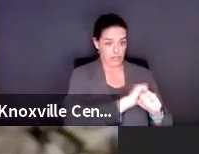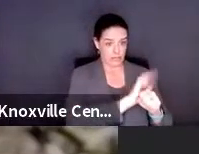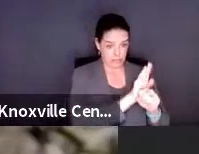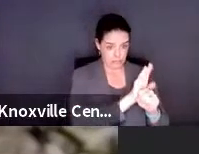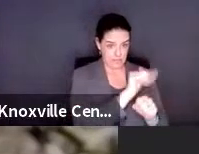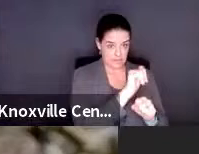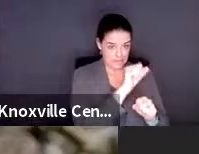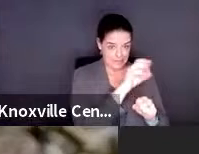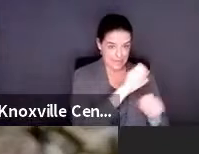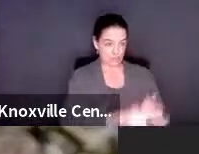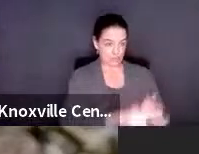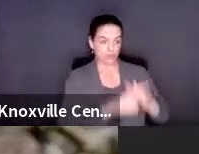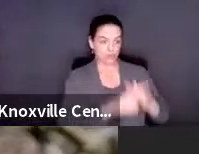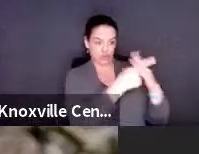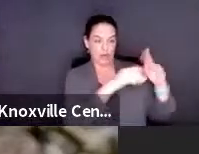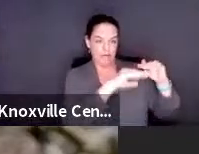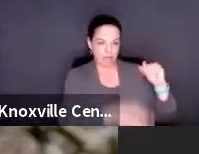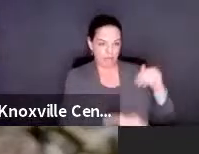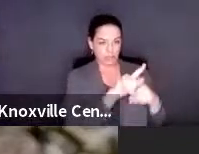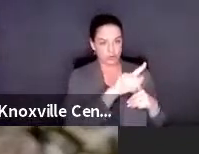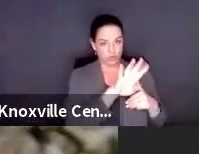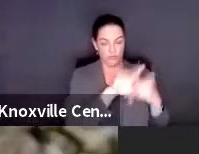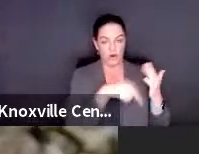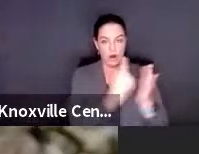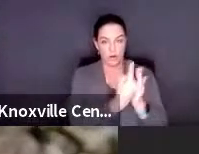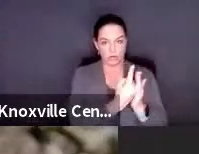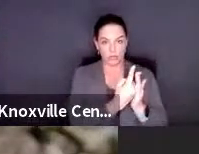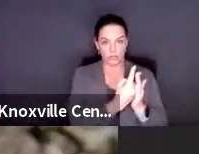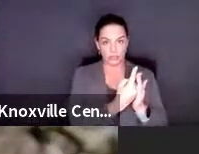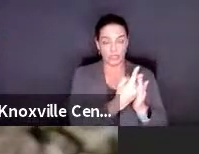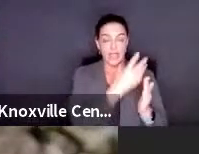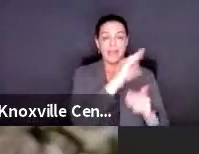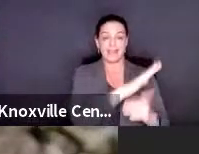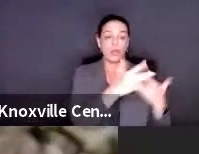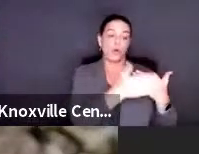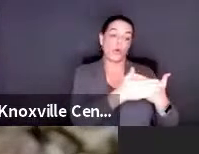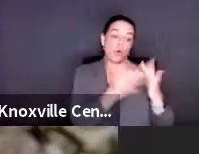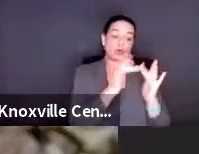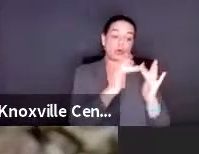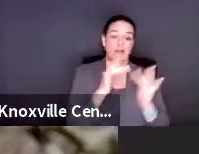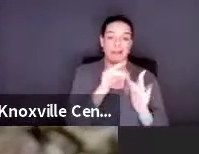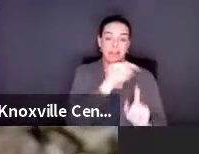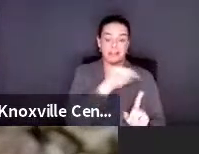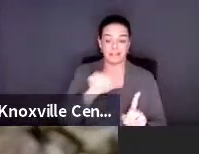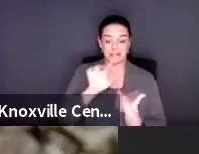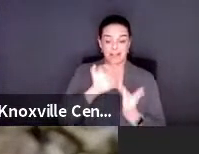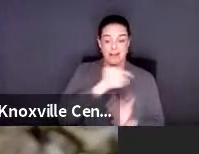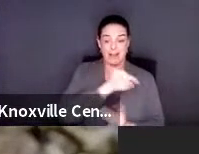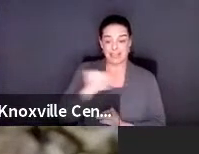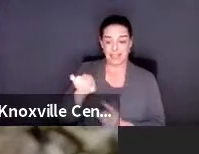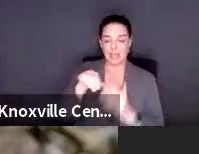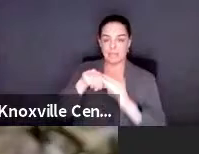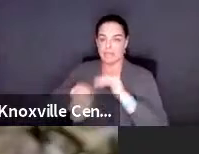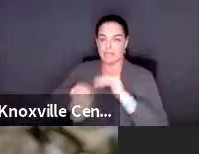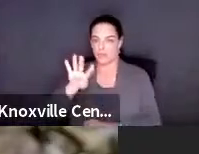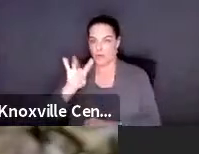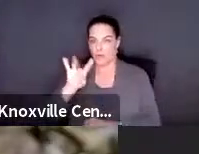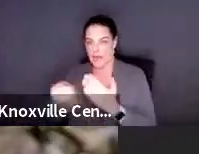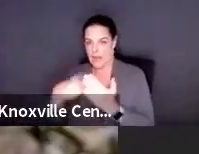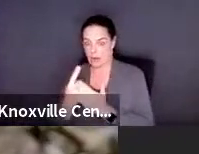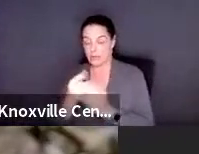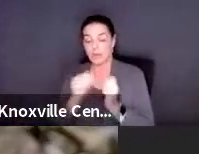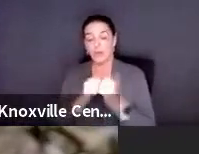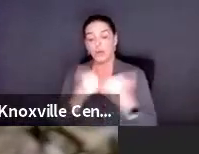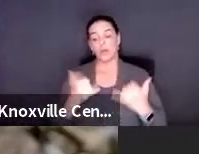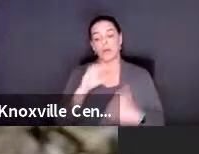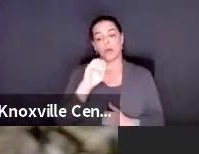initiate investigations for new cases within 24 hours and close contacts within 48 hours. With our current EPI support team,